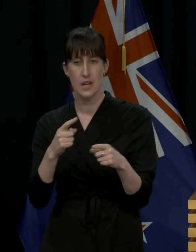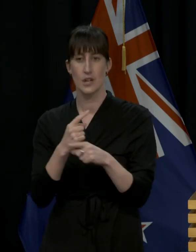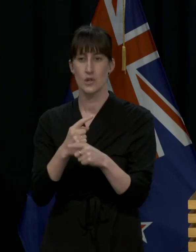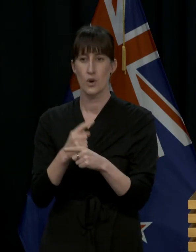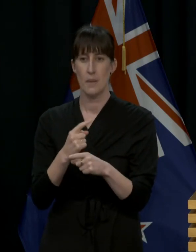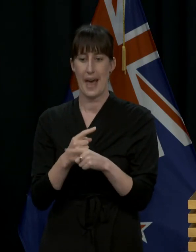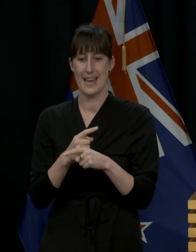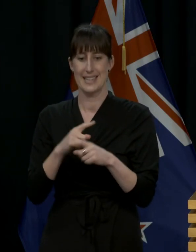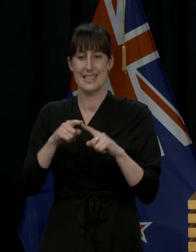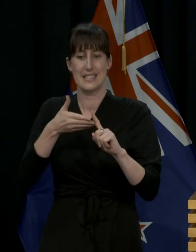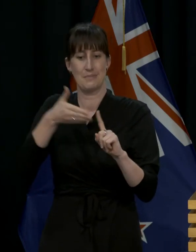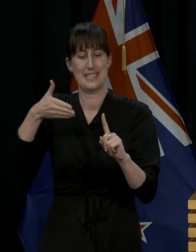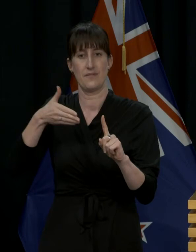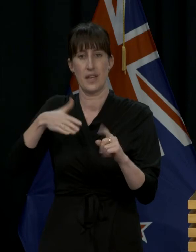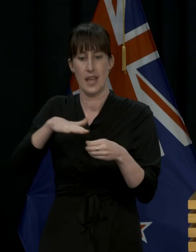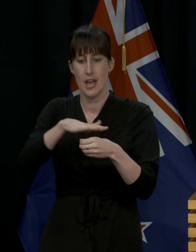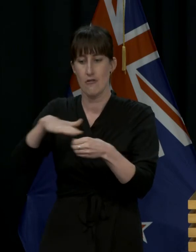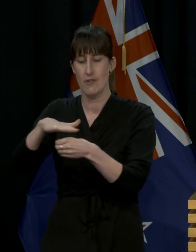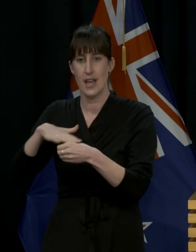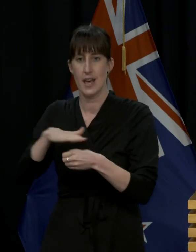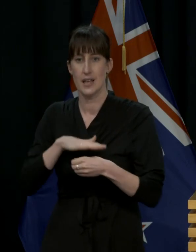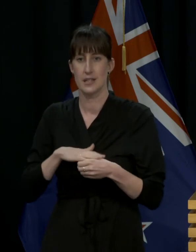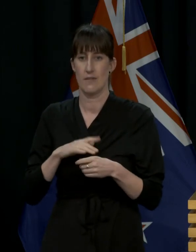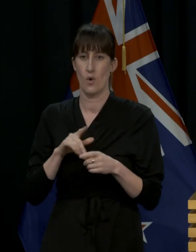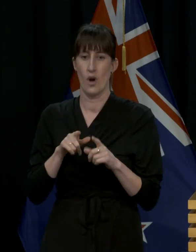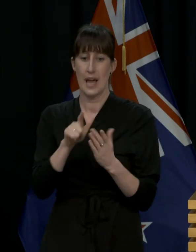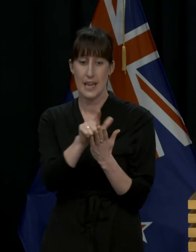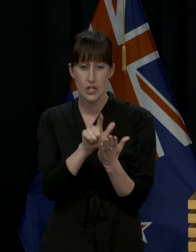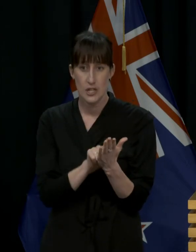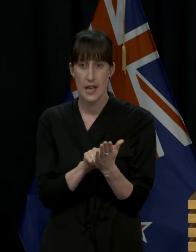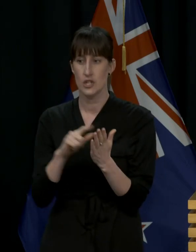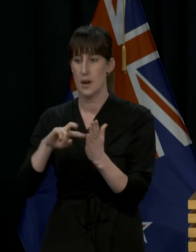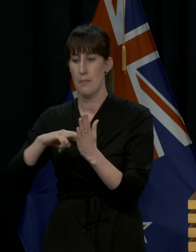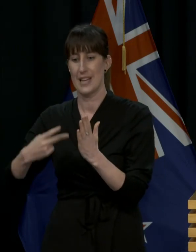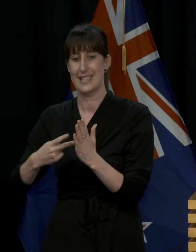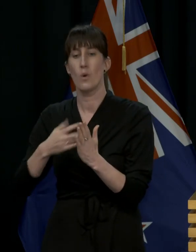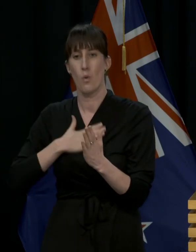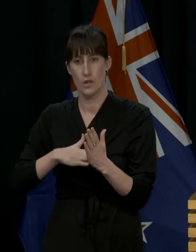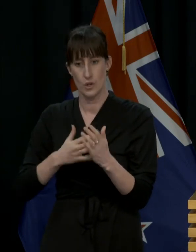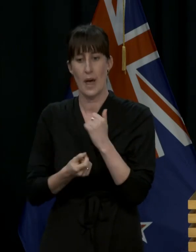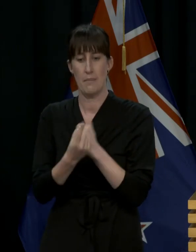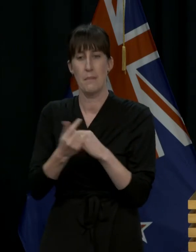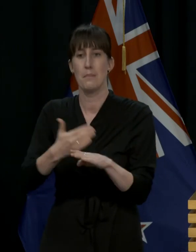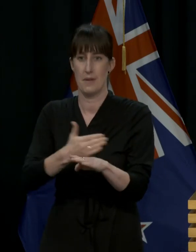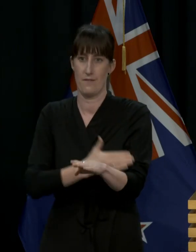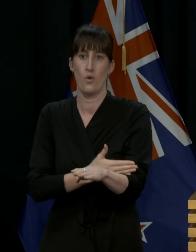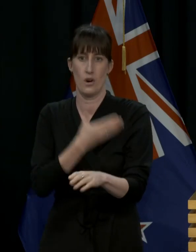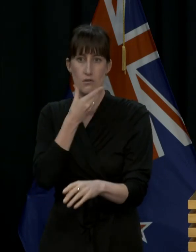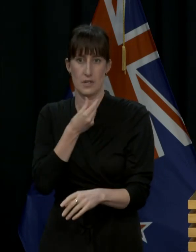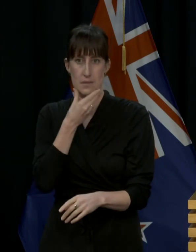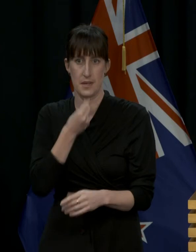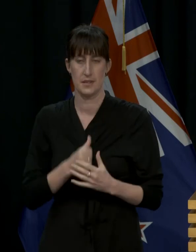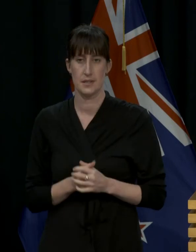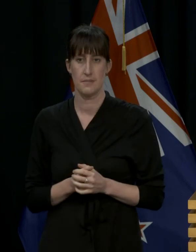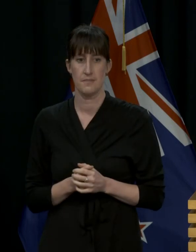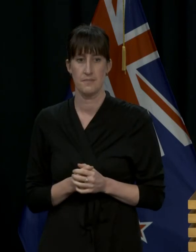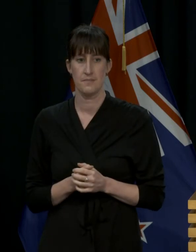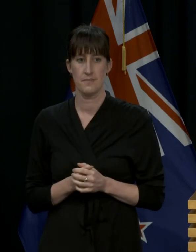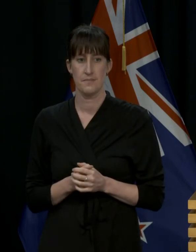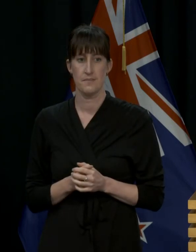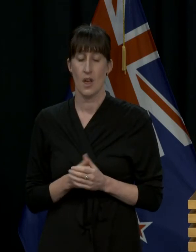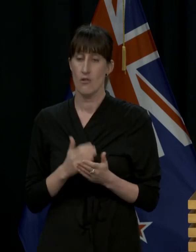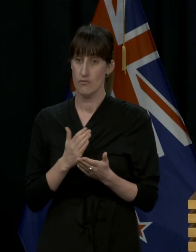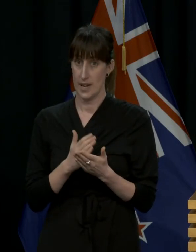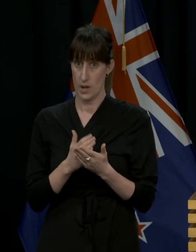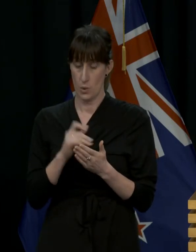areas where we will want to advance both legislation and policy before Christmas. You will see that they are primarily focused on